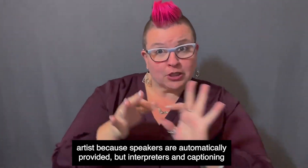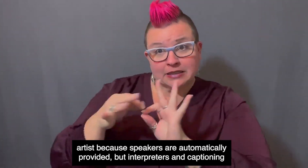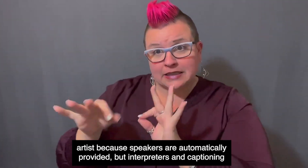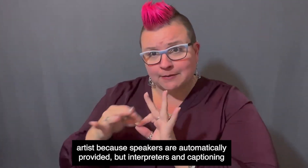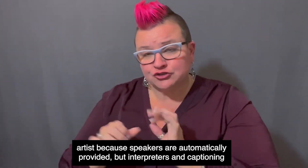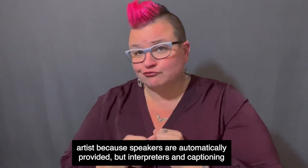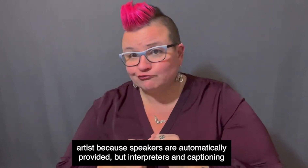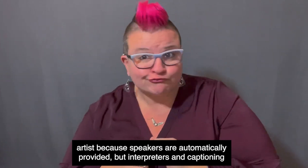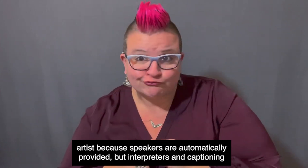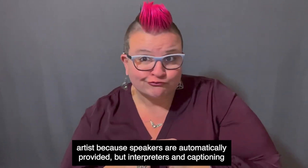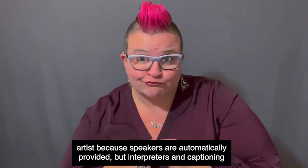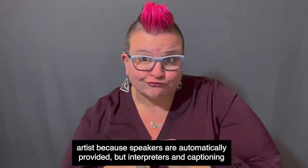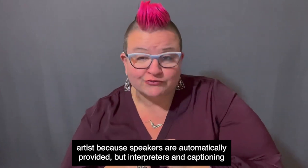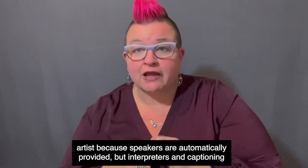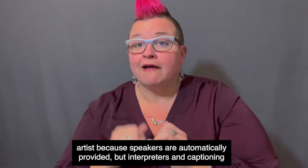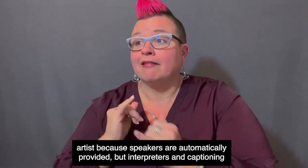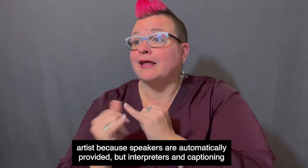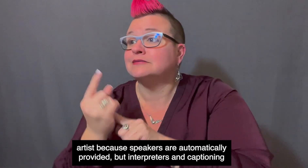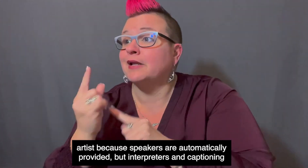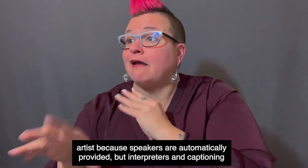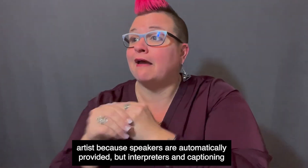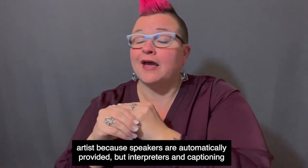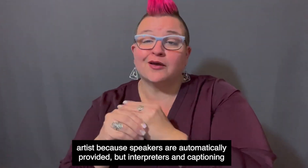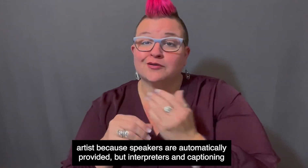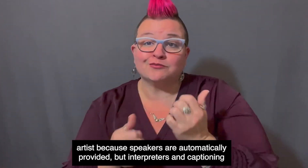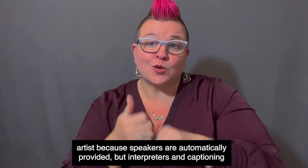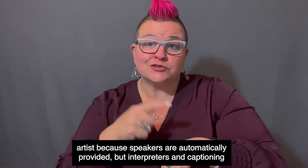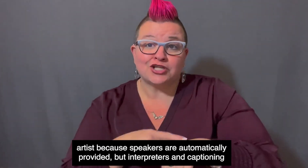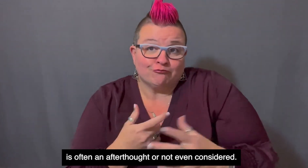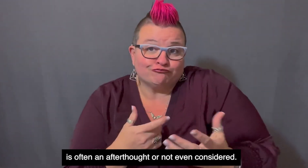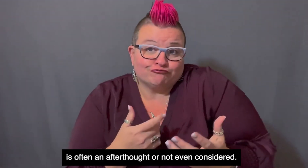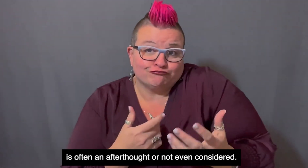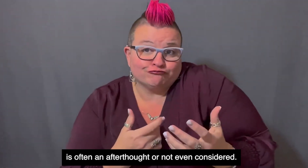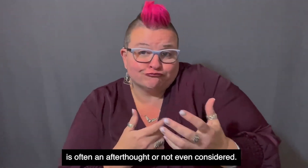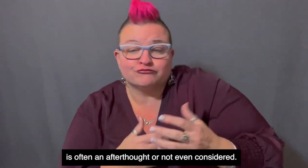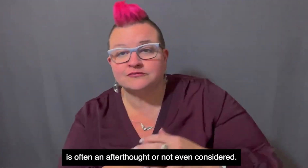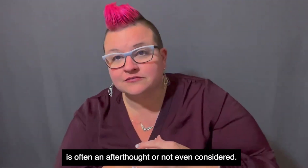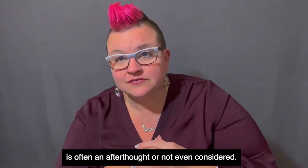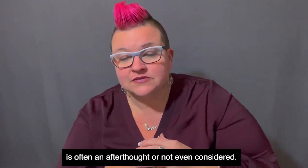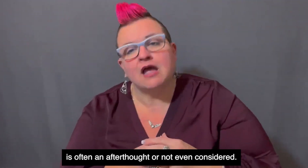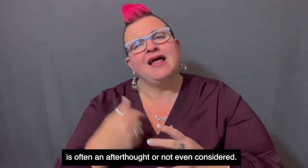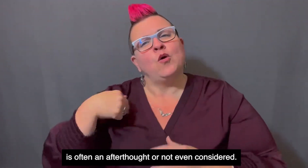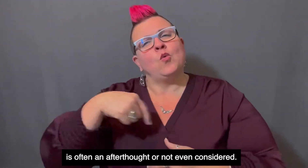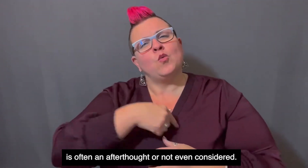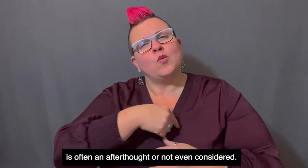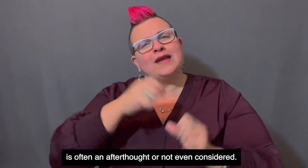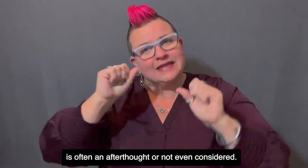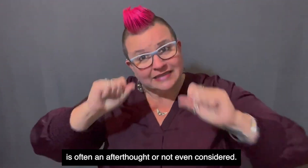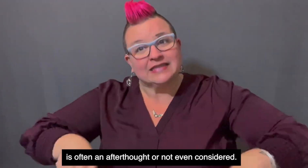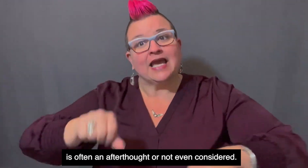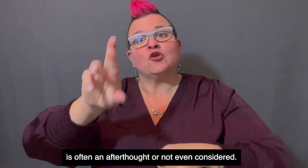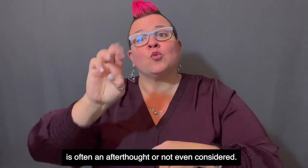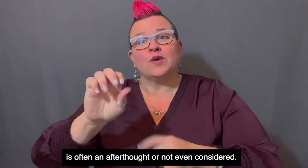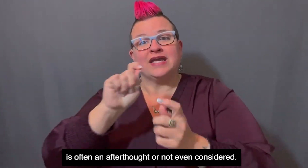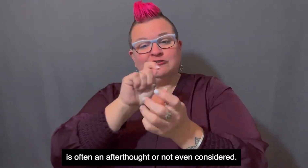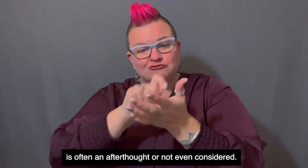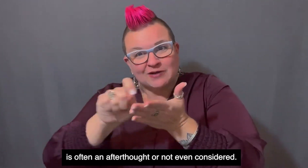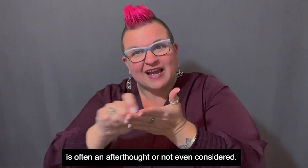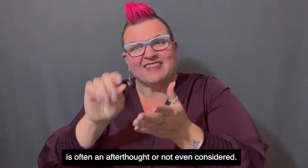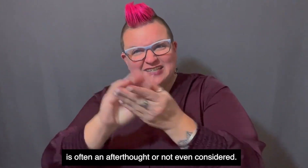automatically provided, but interpreters and captioning is often an afterthought or not even considered.